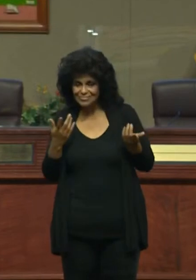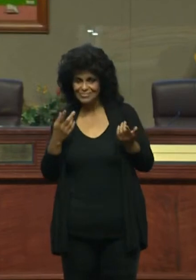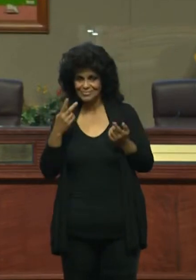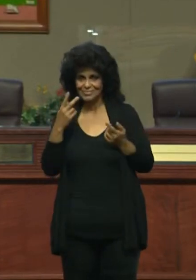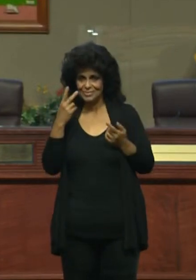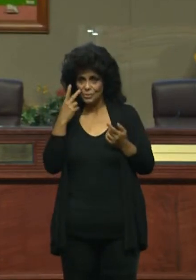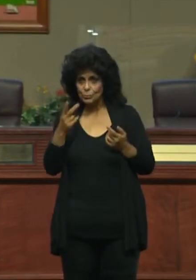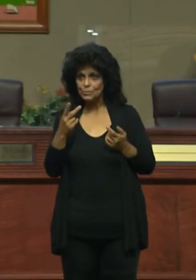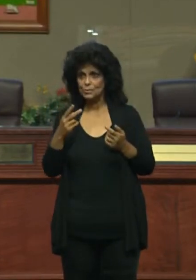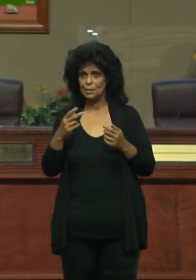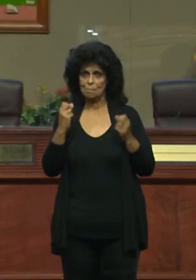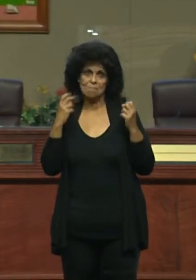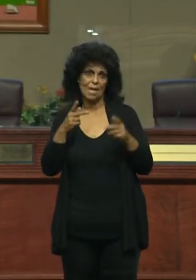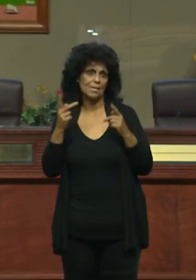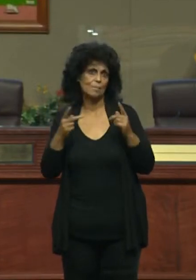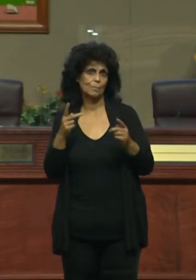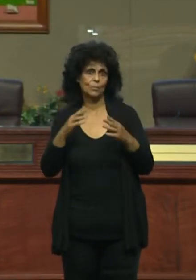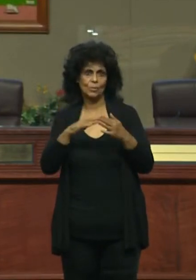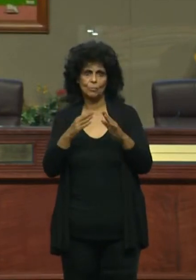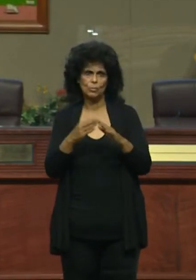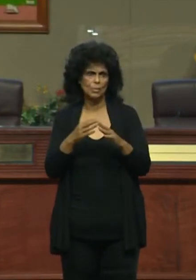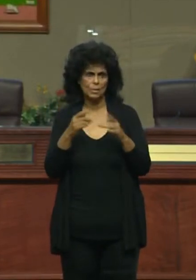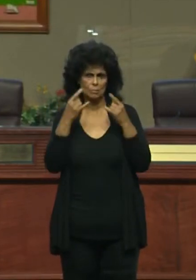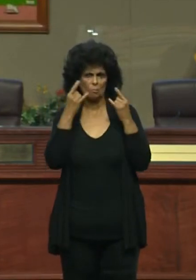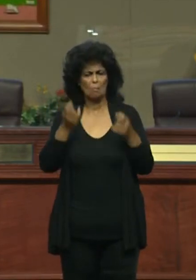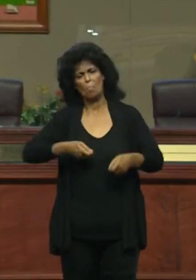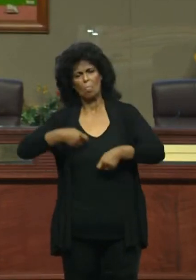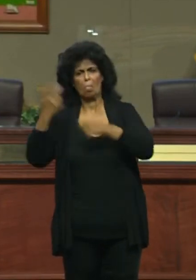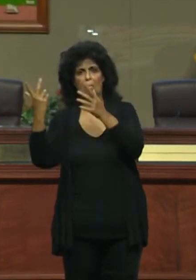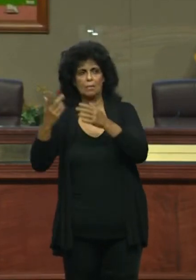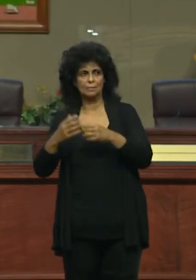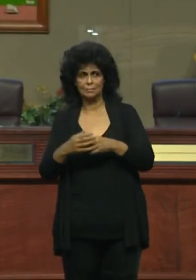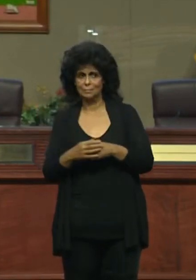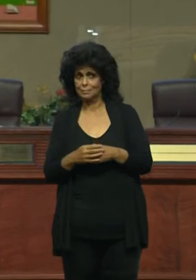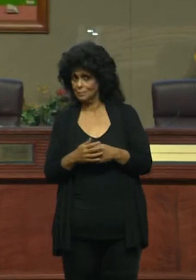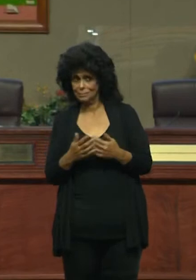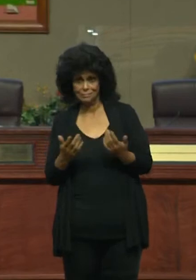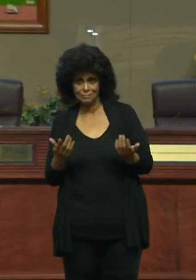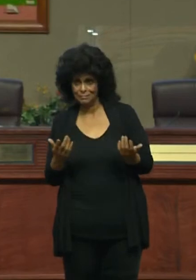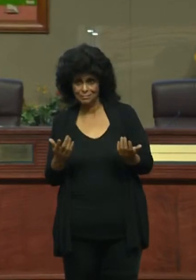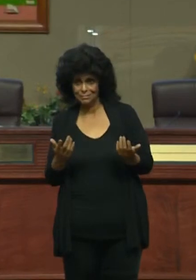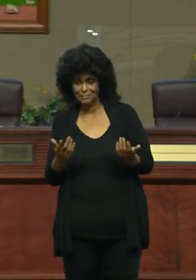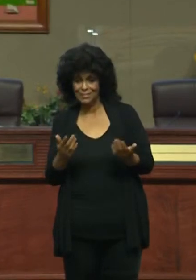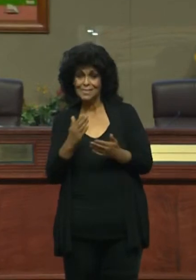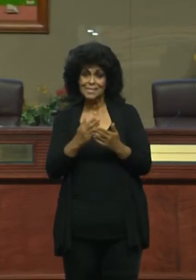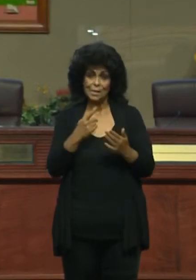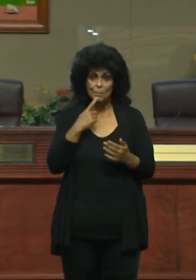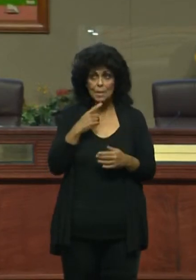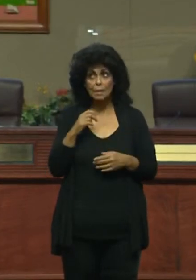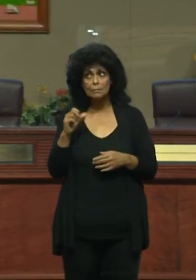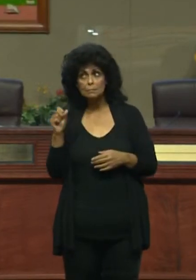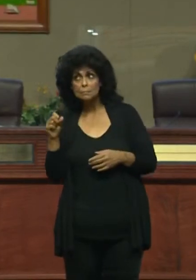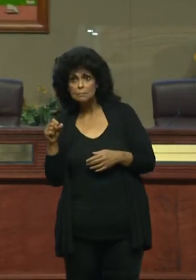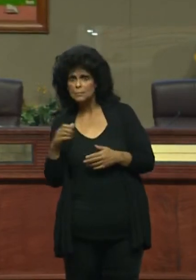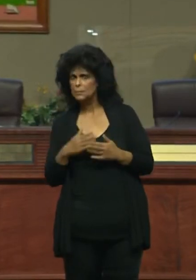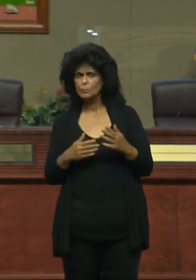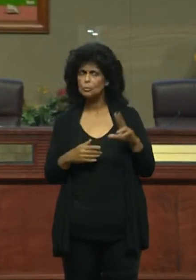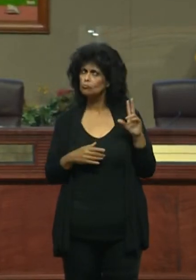people in our community who are not wearing facial coverings? Okay, and so some people say yes, some say